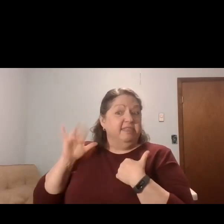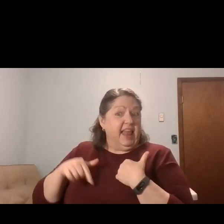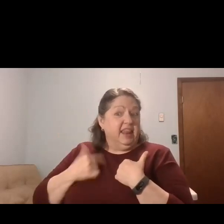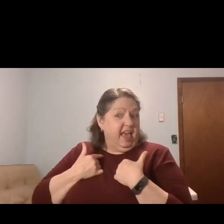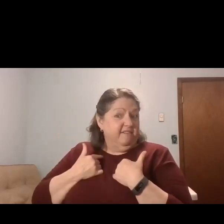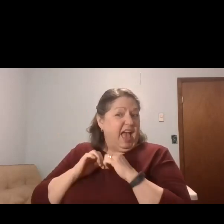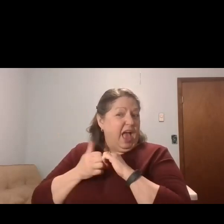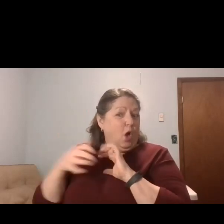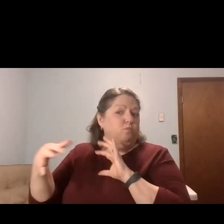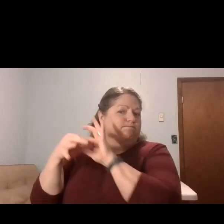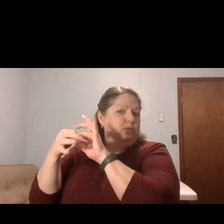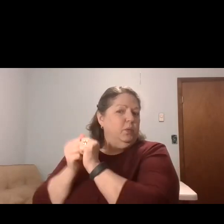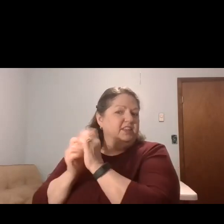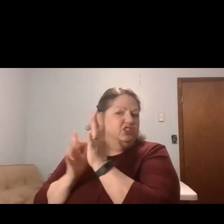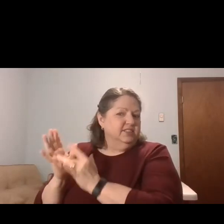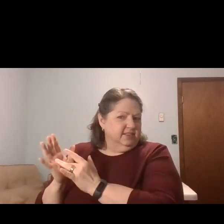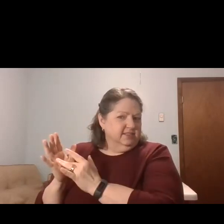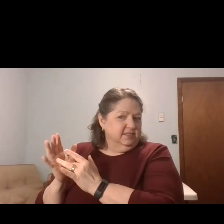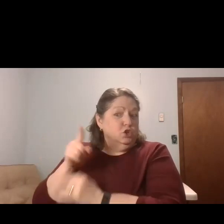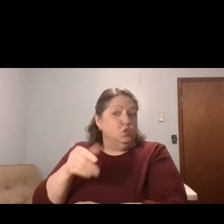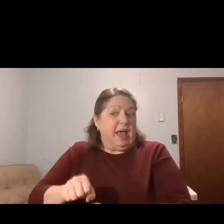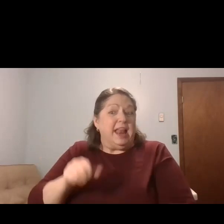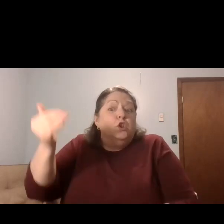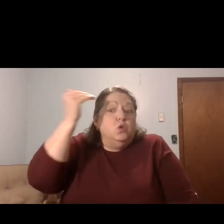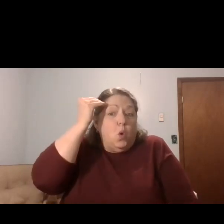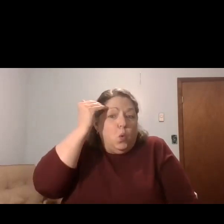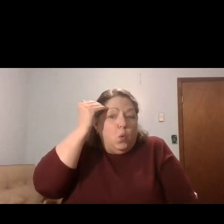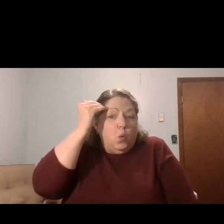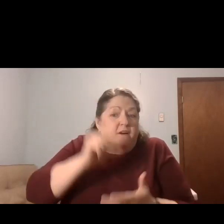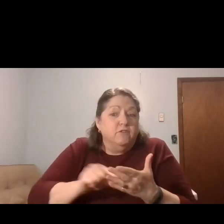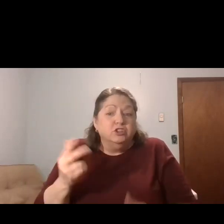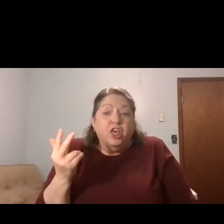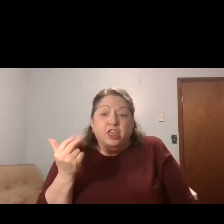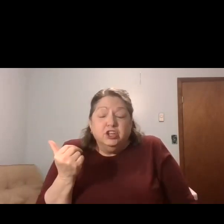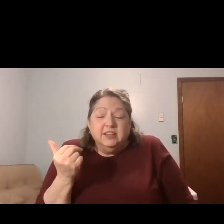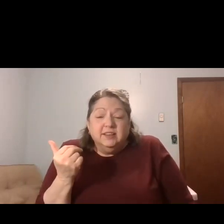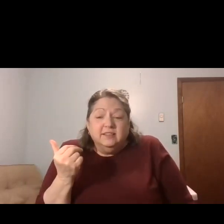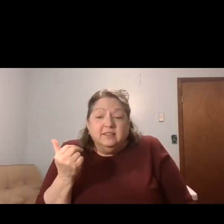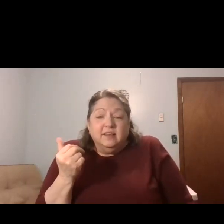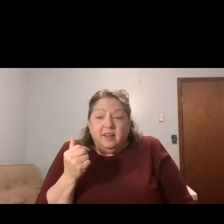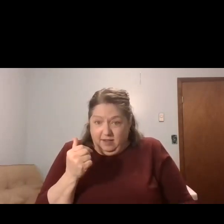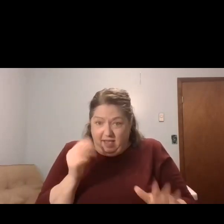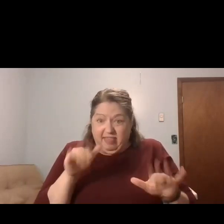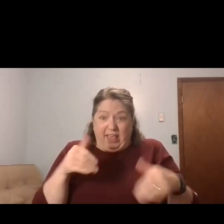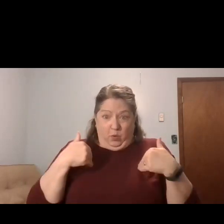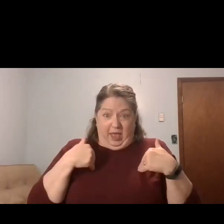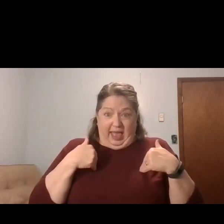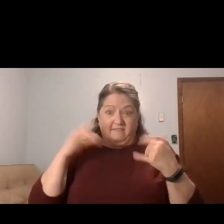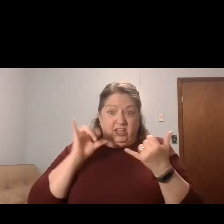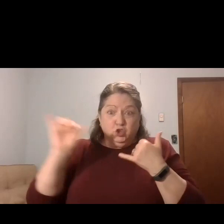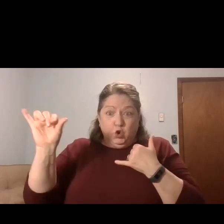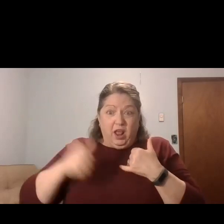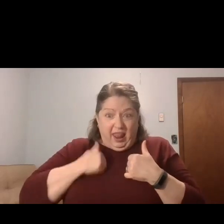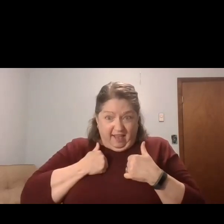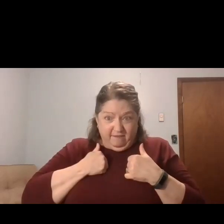in Jesus, so that you may know, verse 13, 1 John 5, that you have eternal life. Do you know you